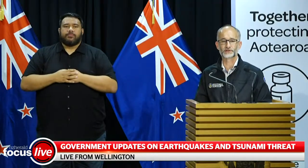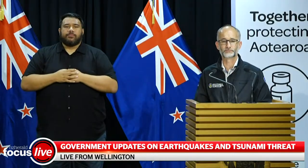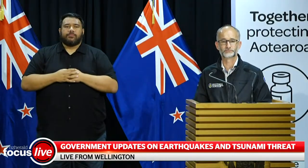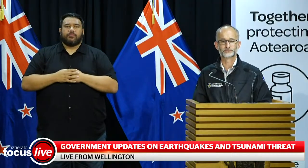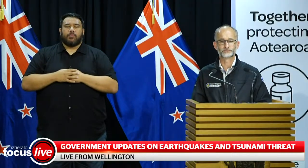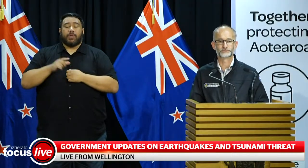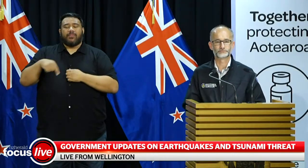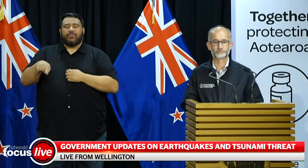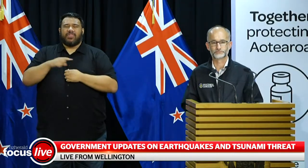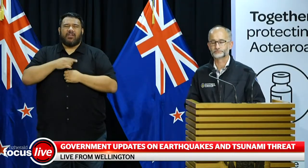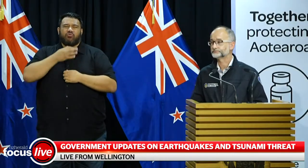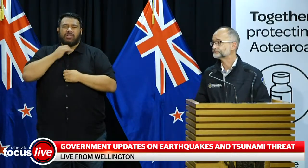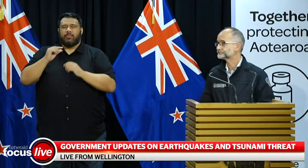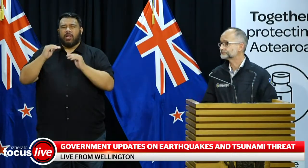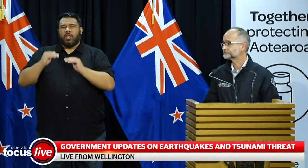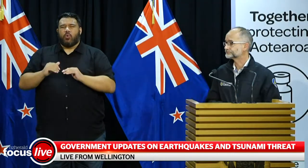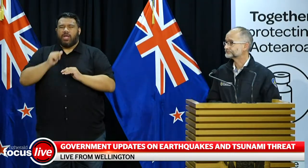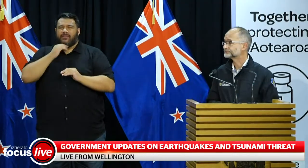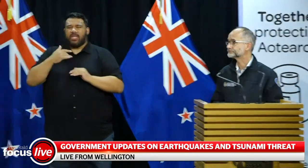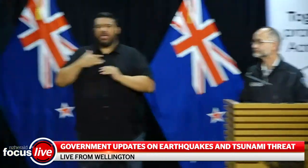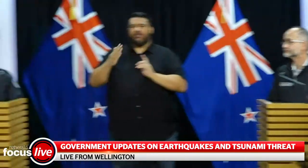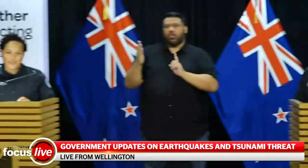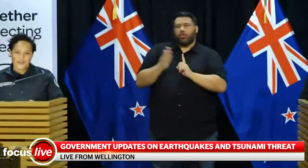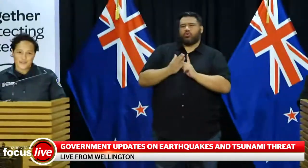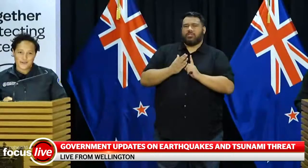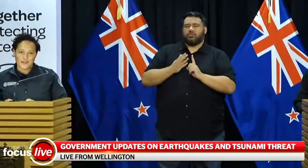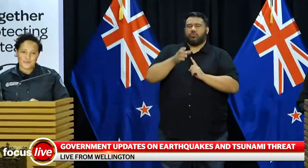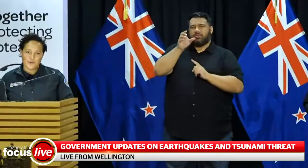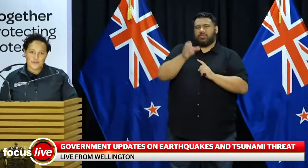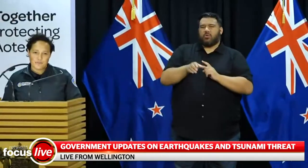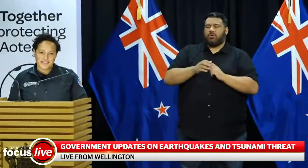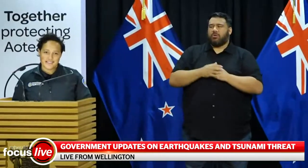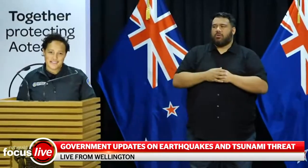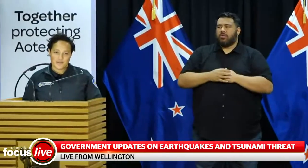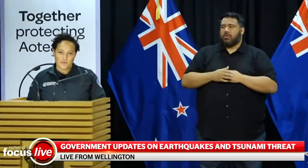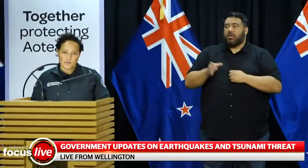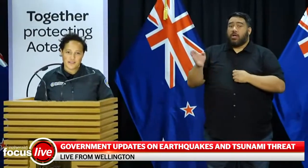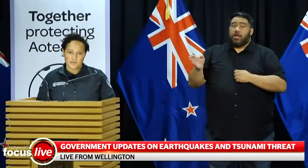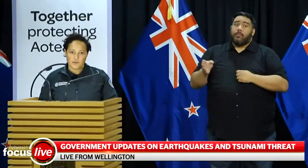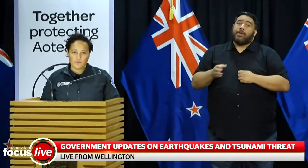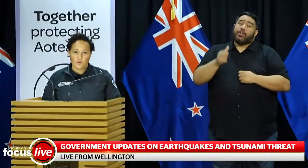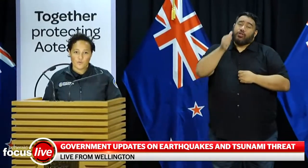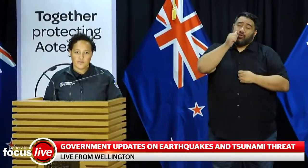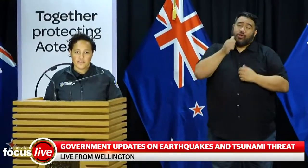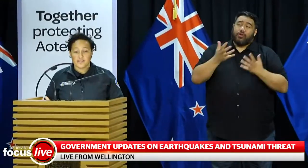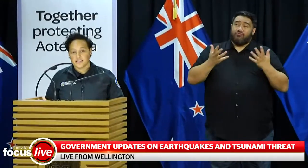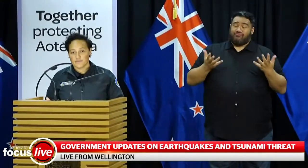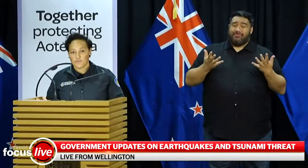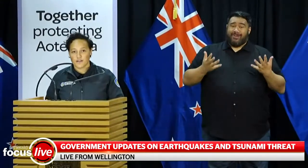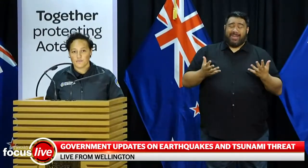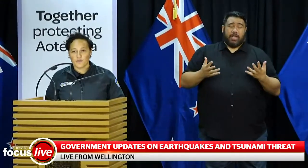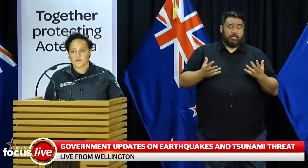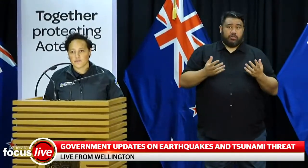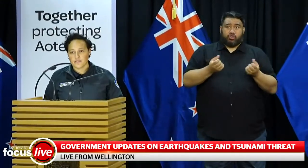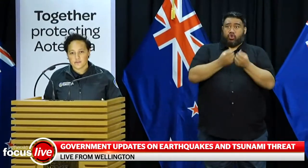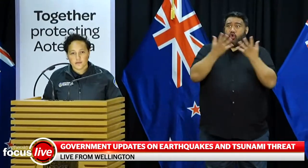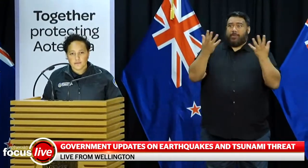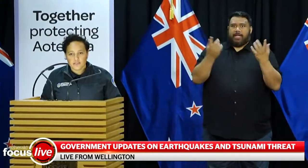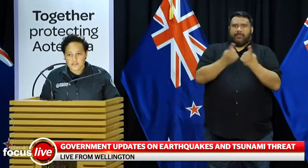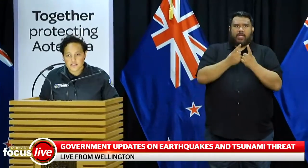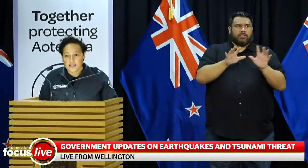level of risk. Team, as you can appreciate, just that there are a lot of moving pieces at the moment, and we will need to move